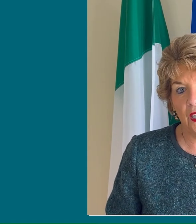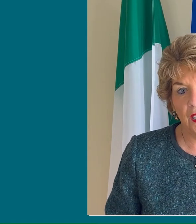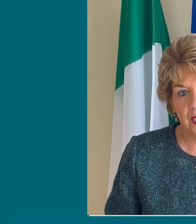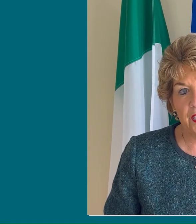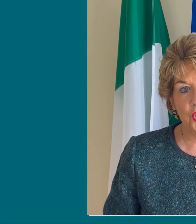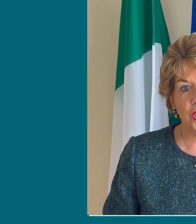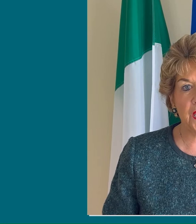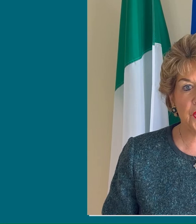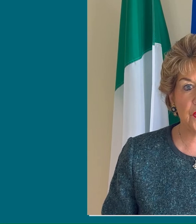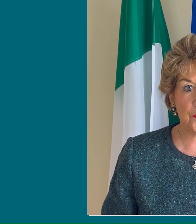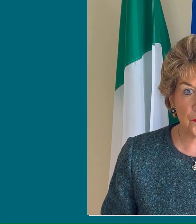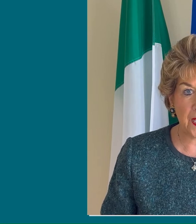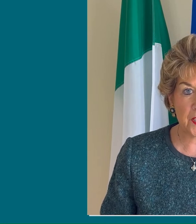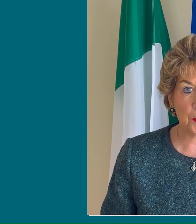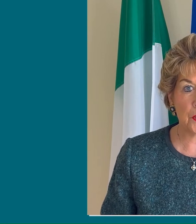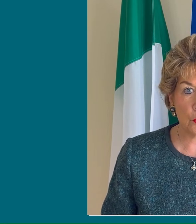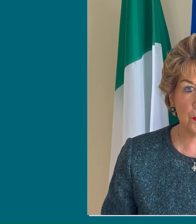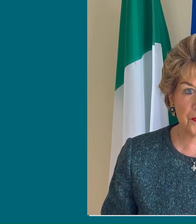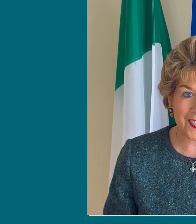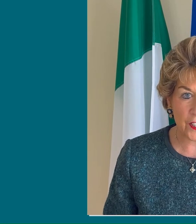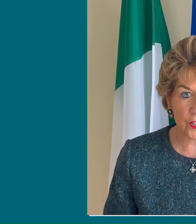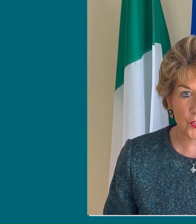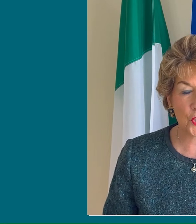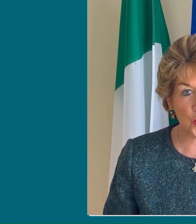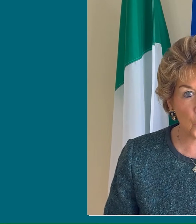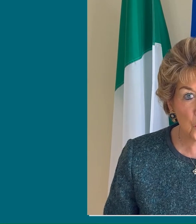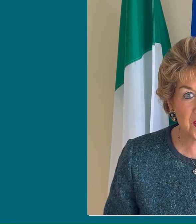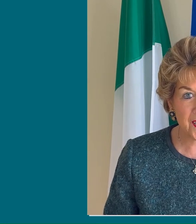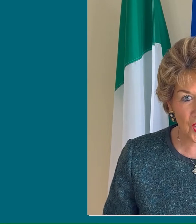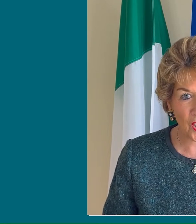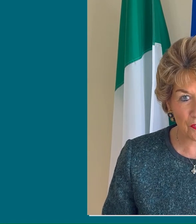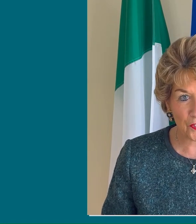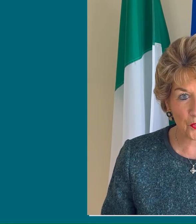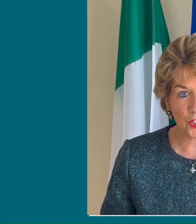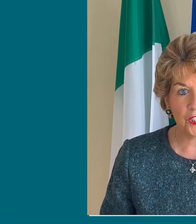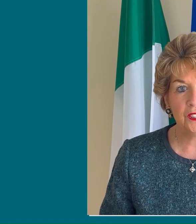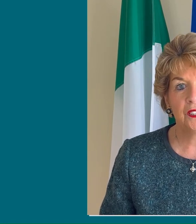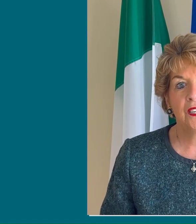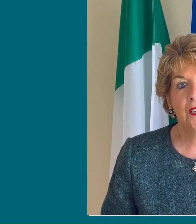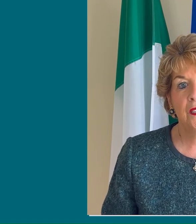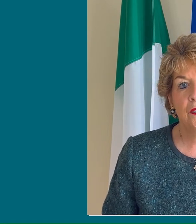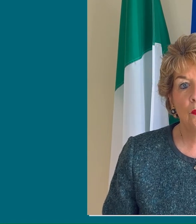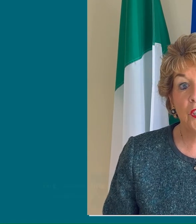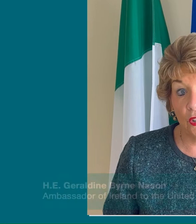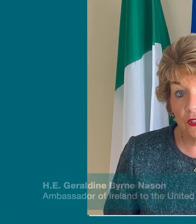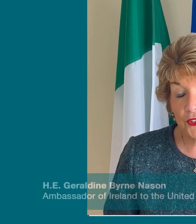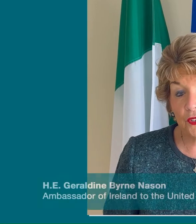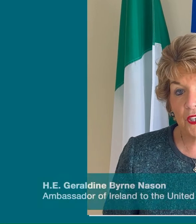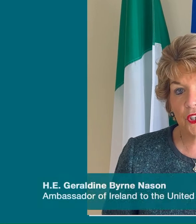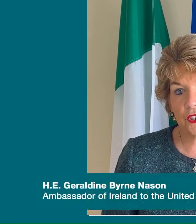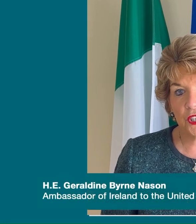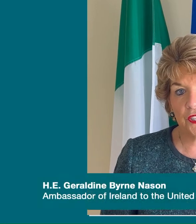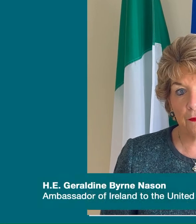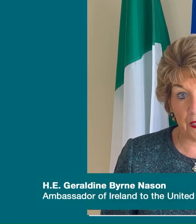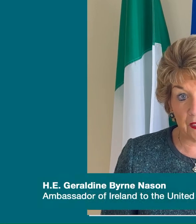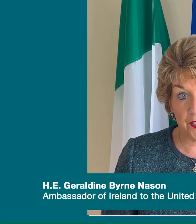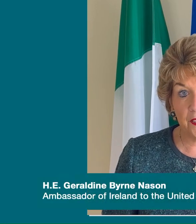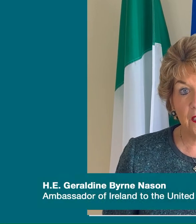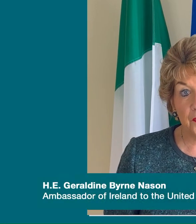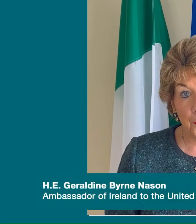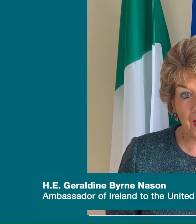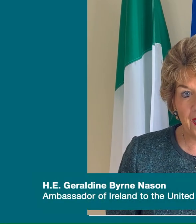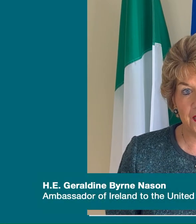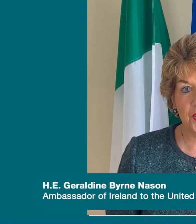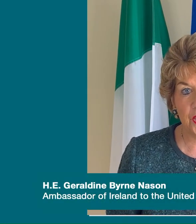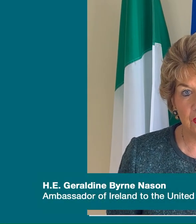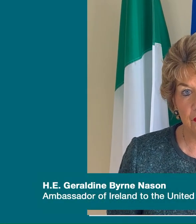need a highly educated, flexible group of thinkers to negotiate our future. We also need to continue building